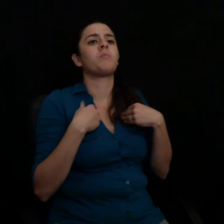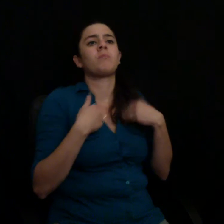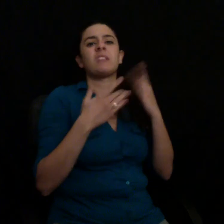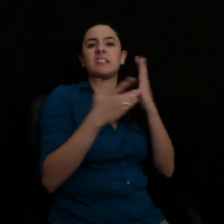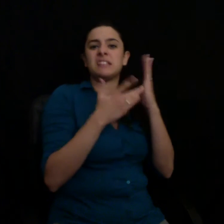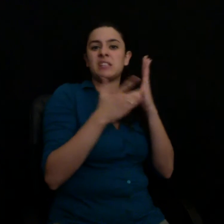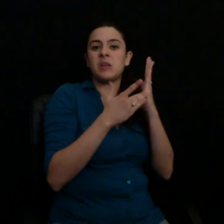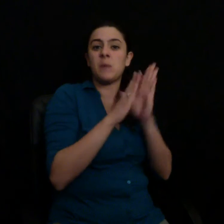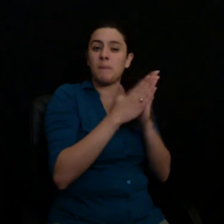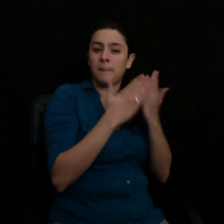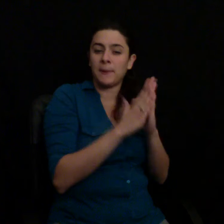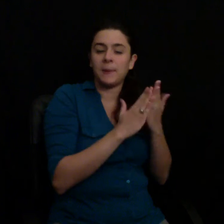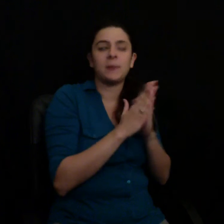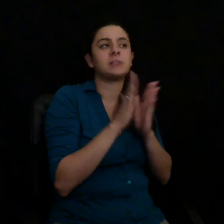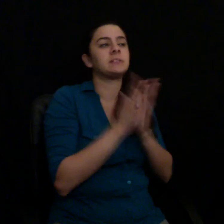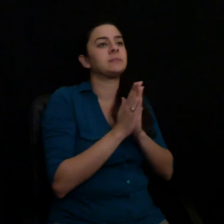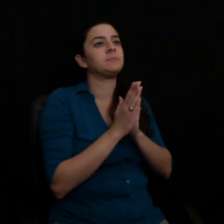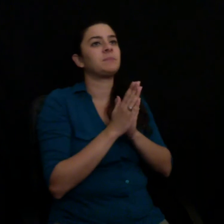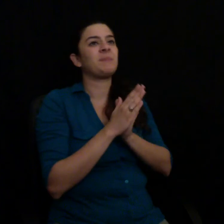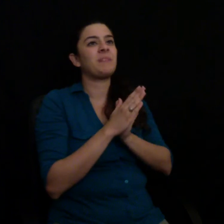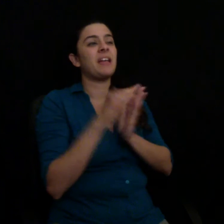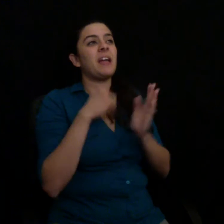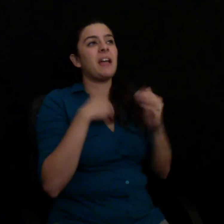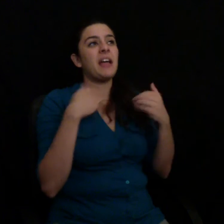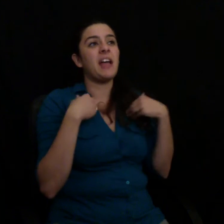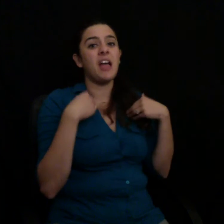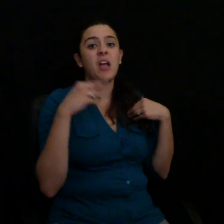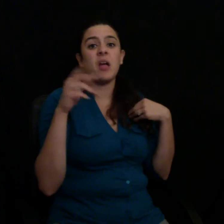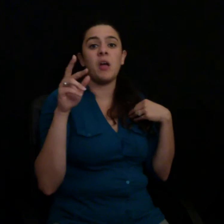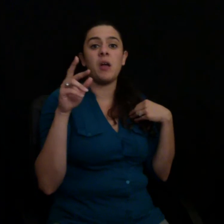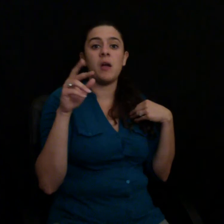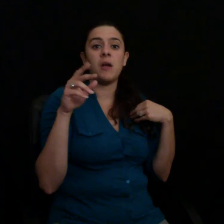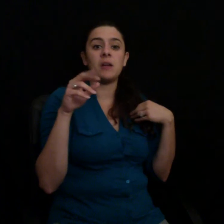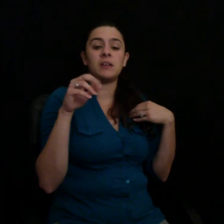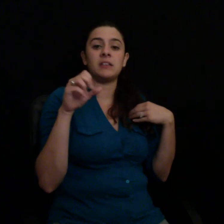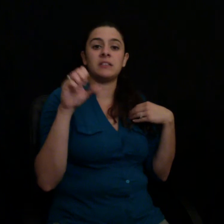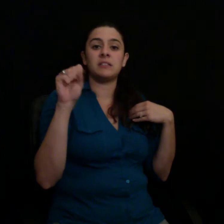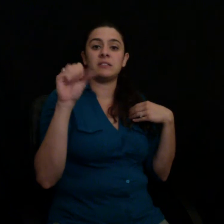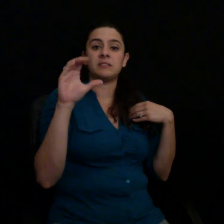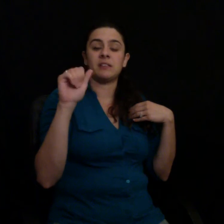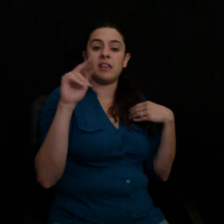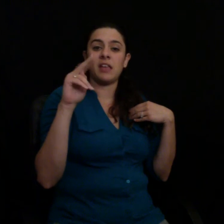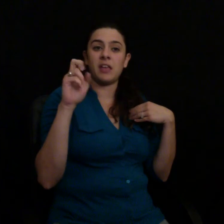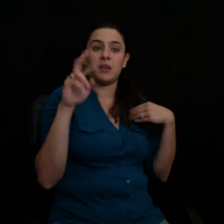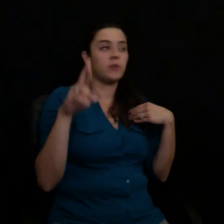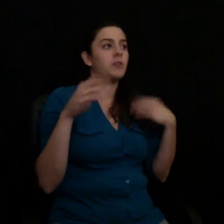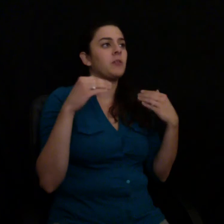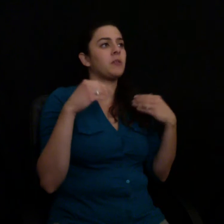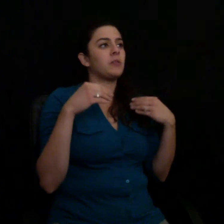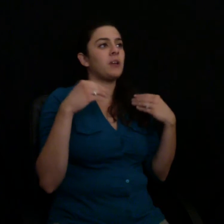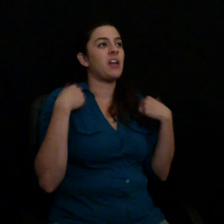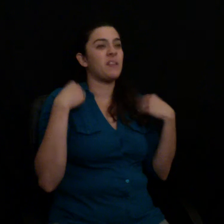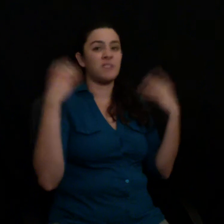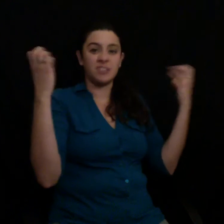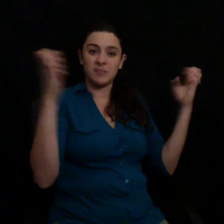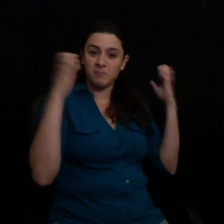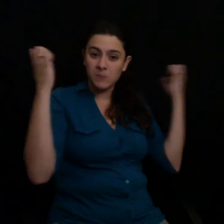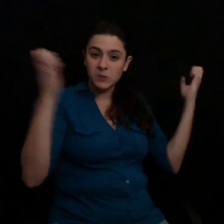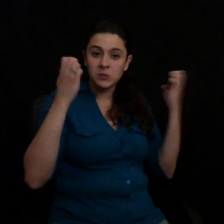listen to railroad frequencies. It's a portable handheld scanner that picks up emergency radio,